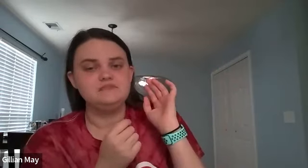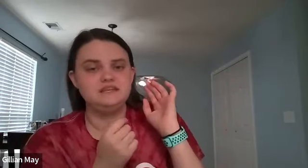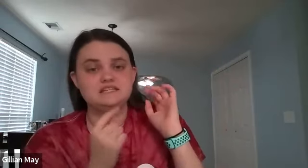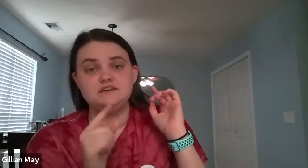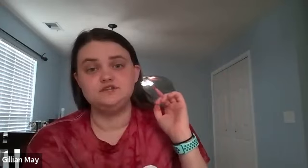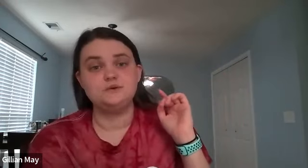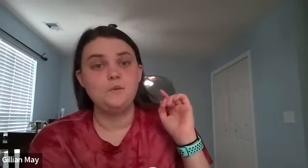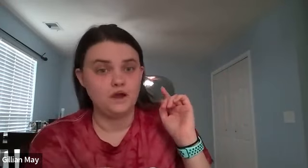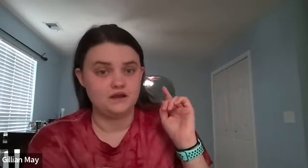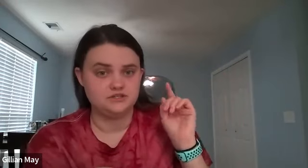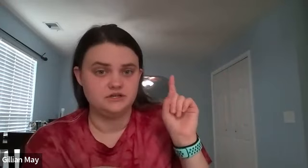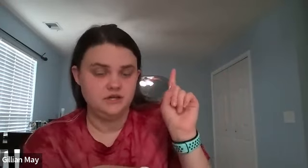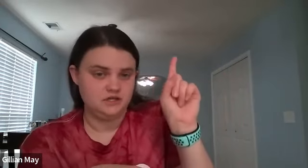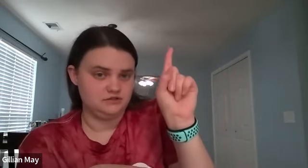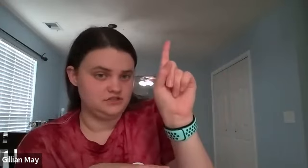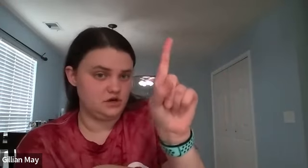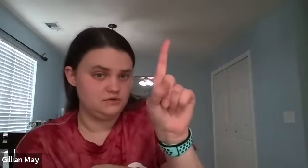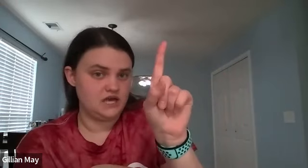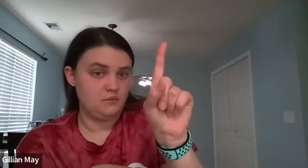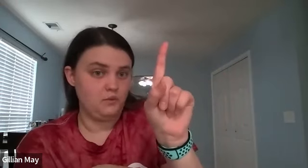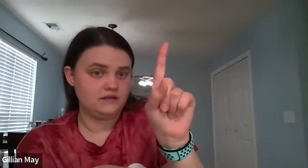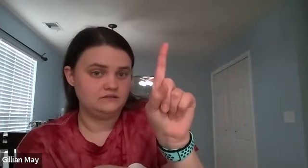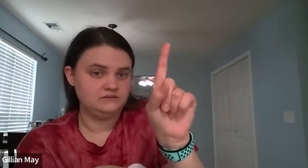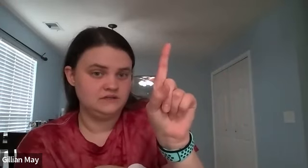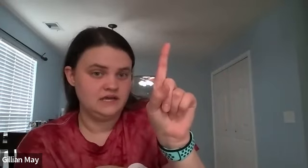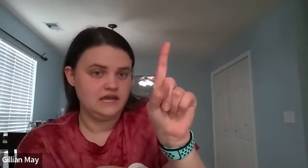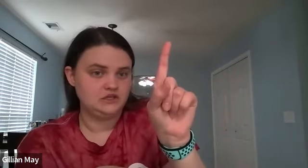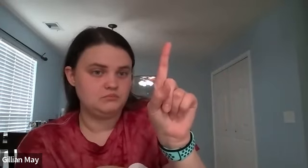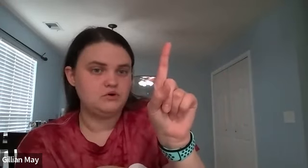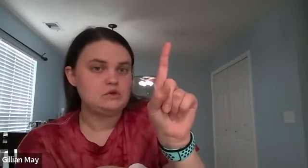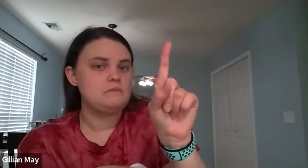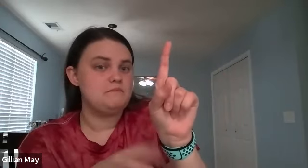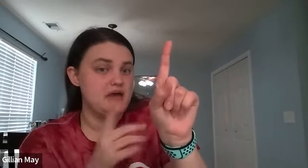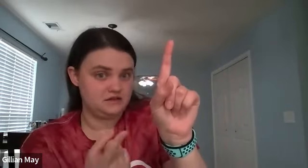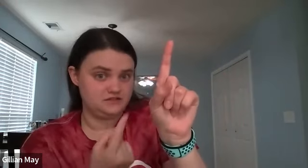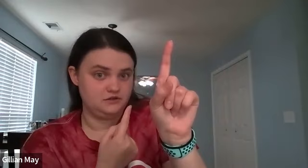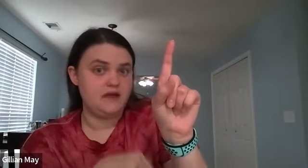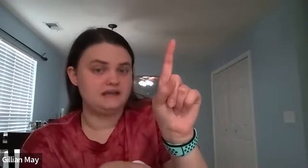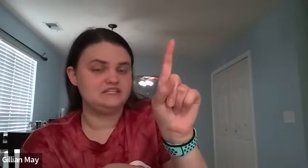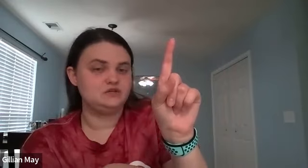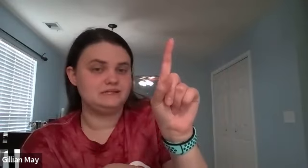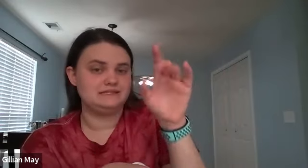is like if you're doing 100, you'll start with that 1 and you'll pull back. So you go back into a